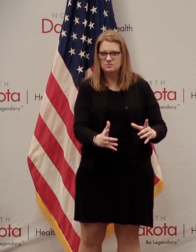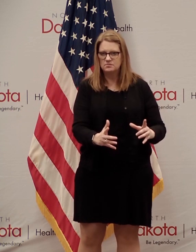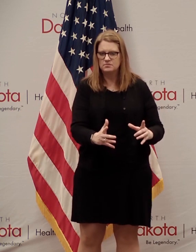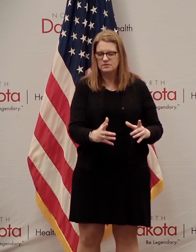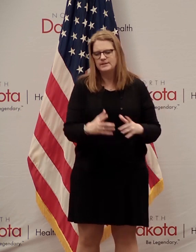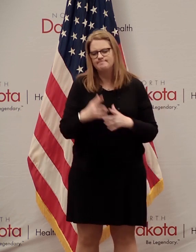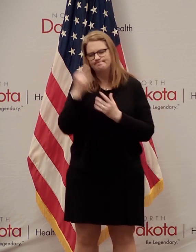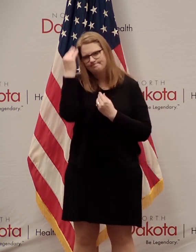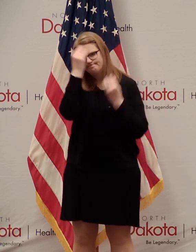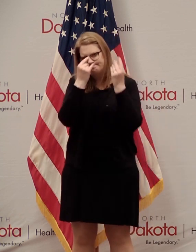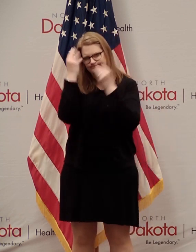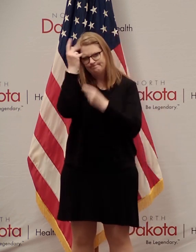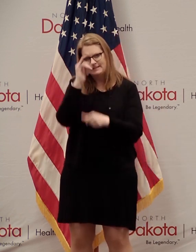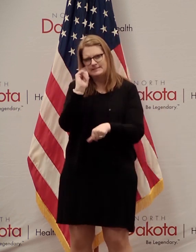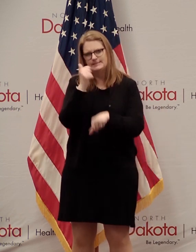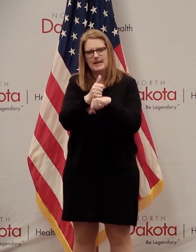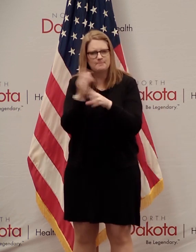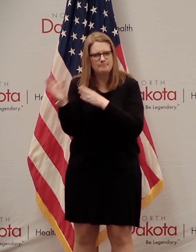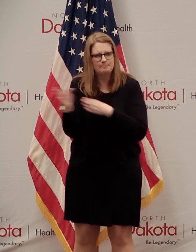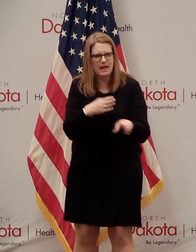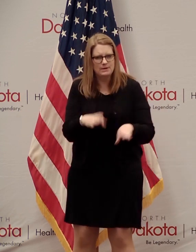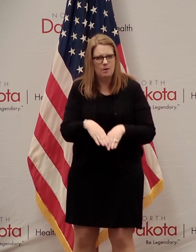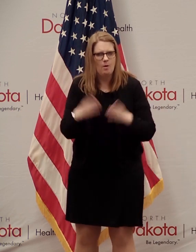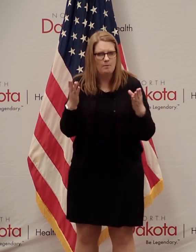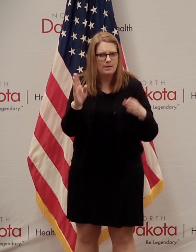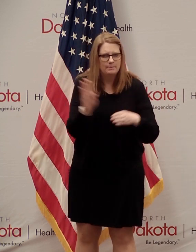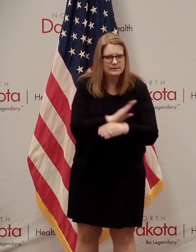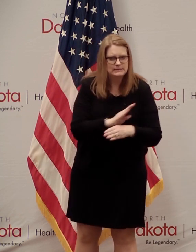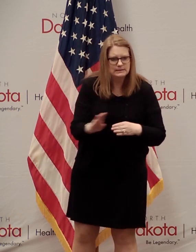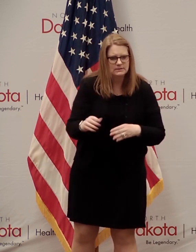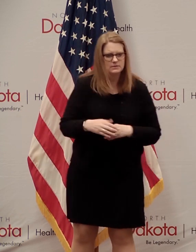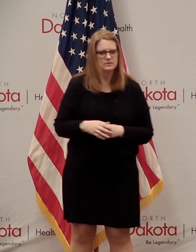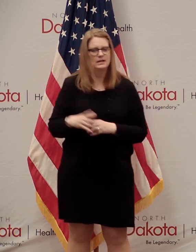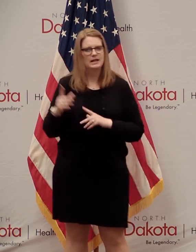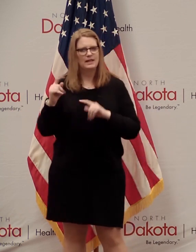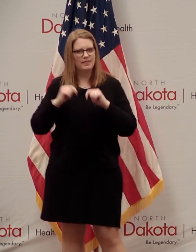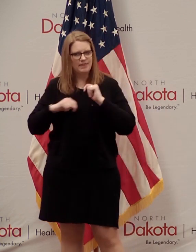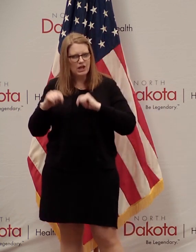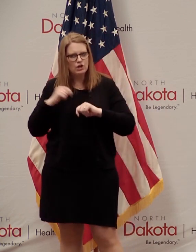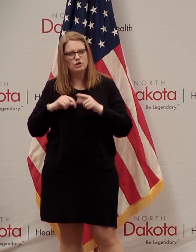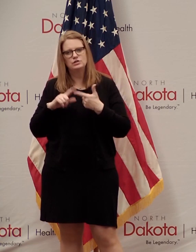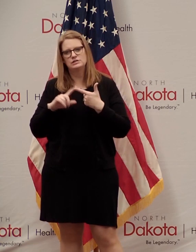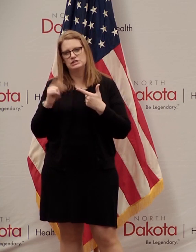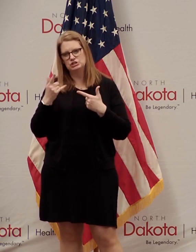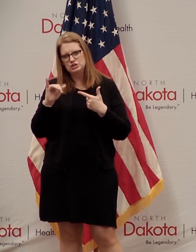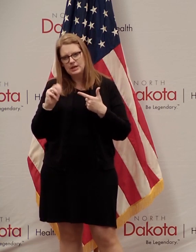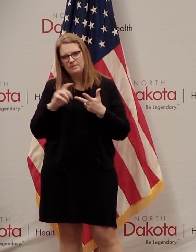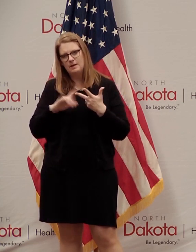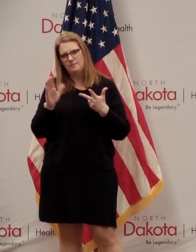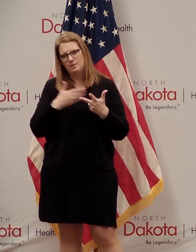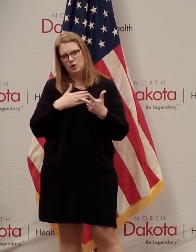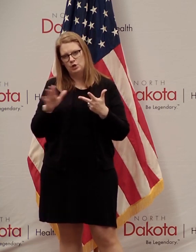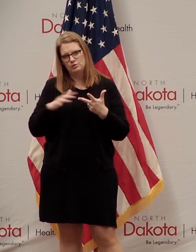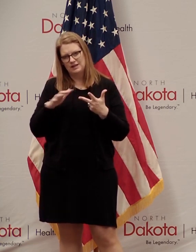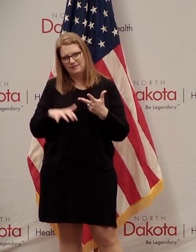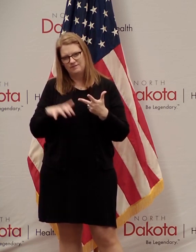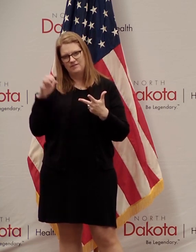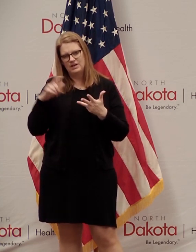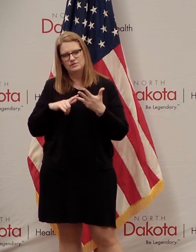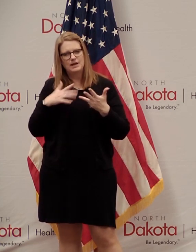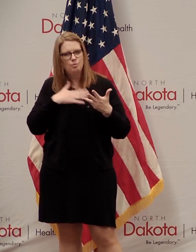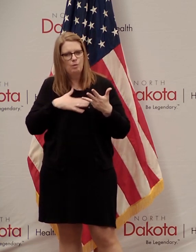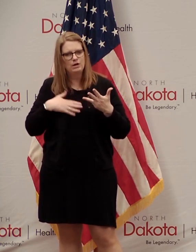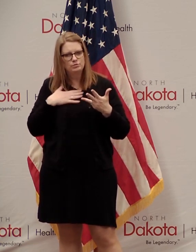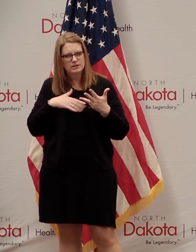businesses that were closed by executive order, with the exception of theaters, athletic centers, music venues, and recreation